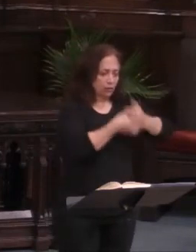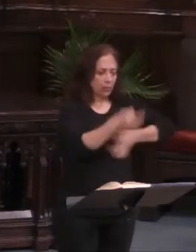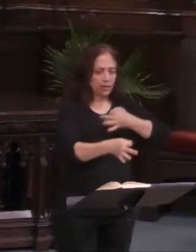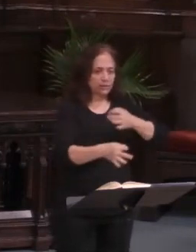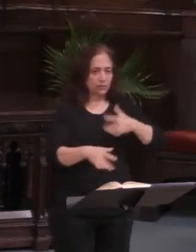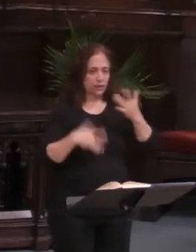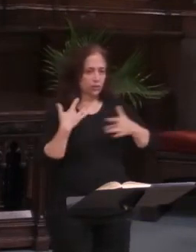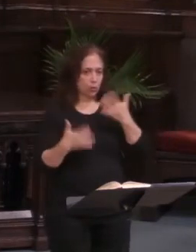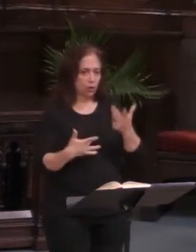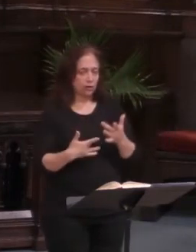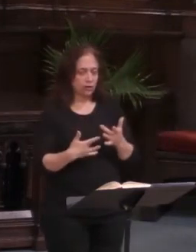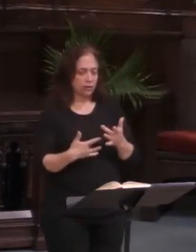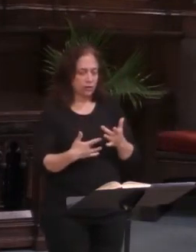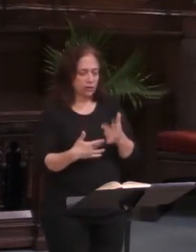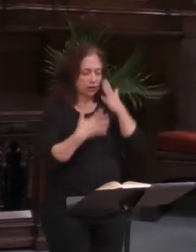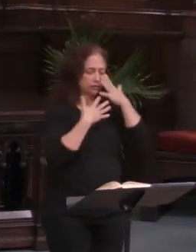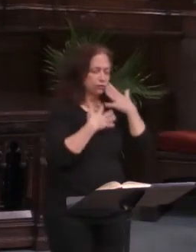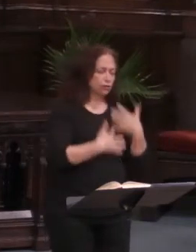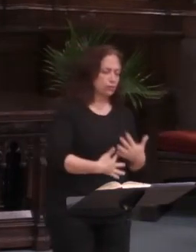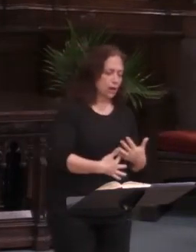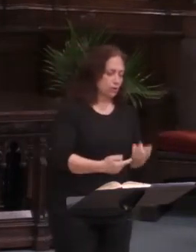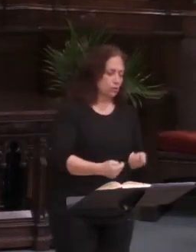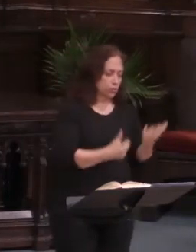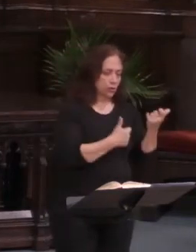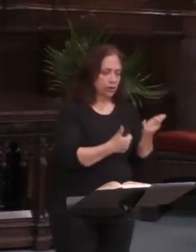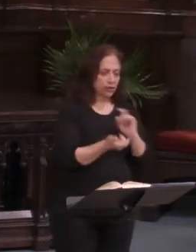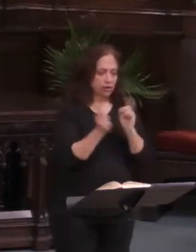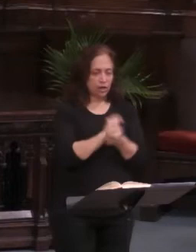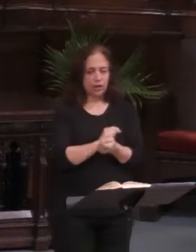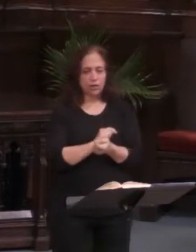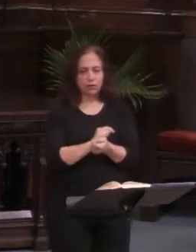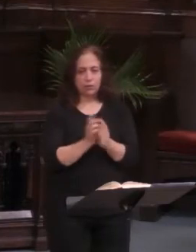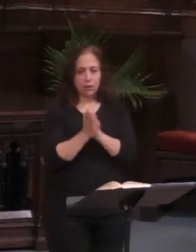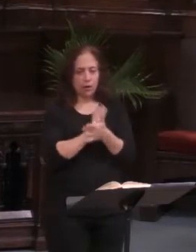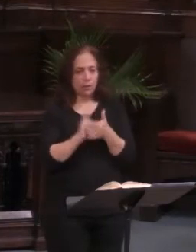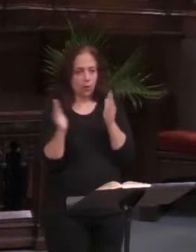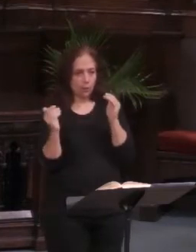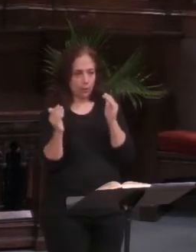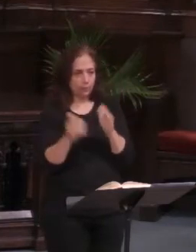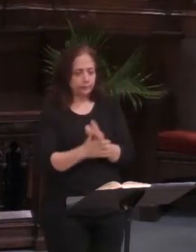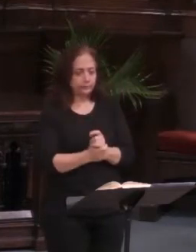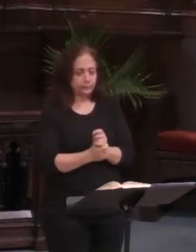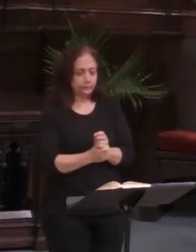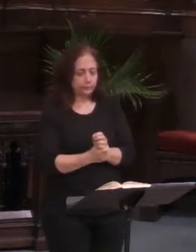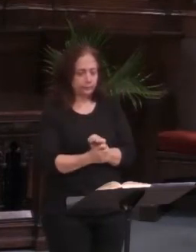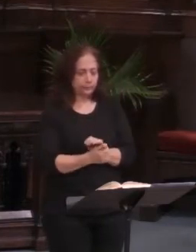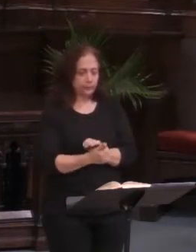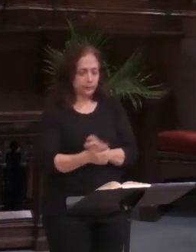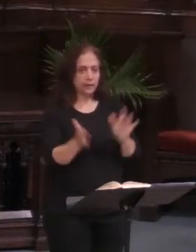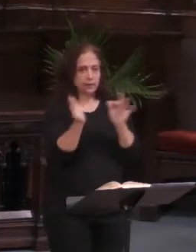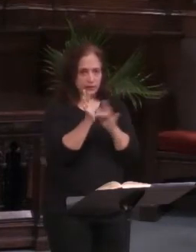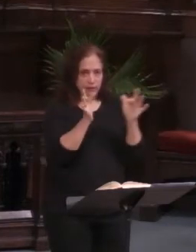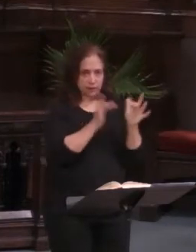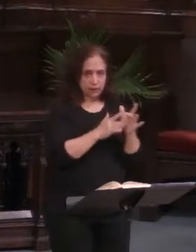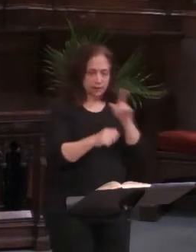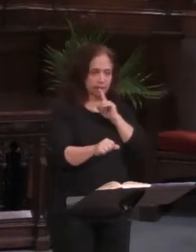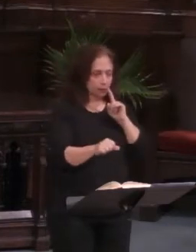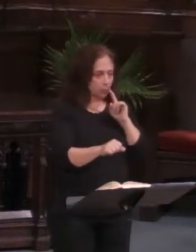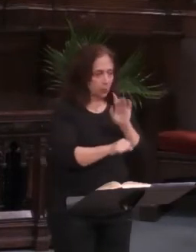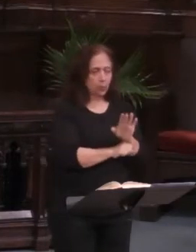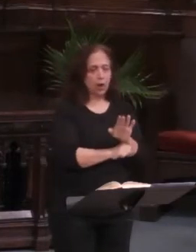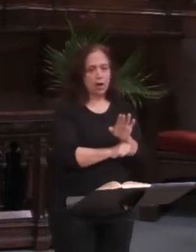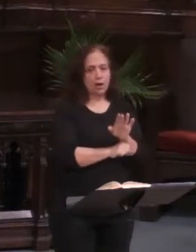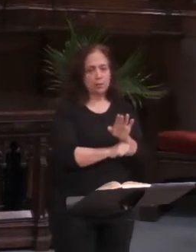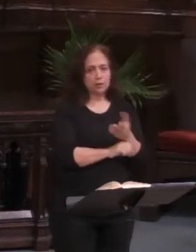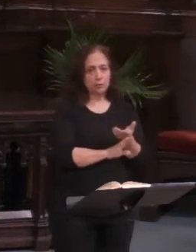joy. Despair was quickly transformed into hope. Jesus had promised them